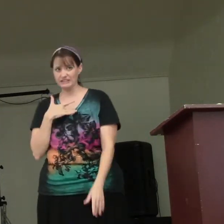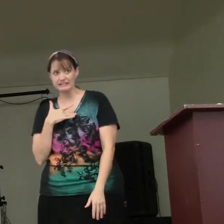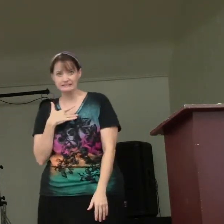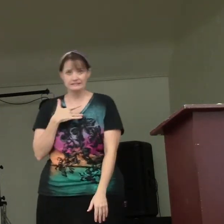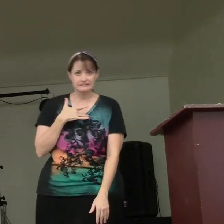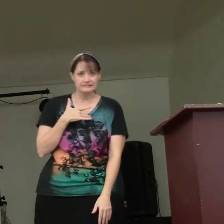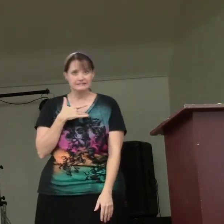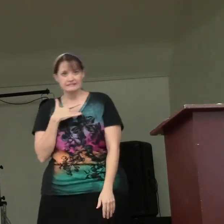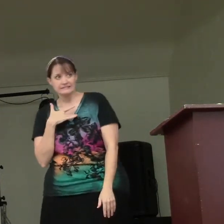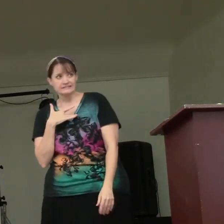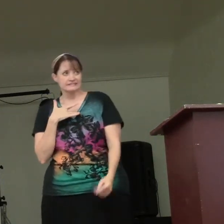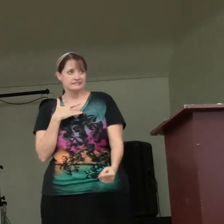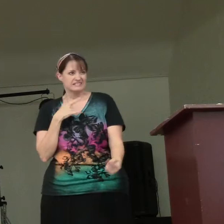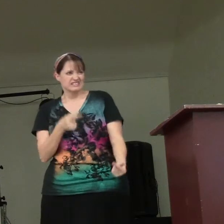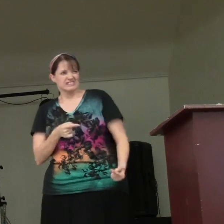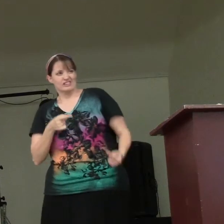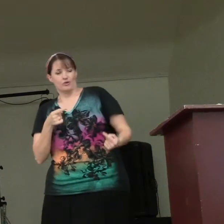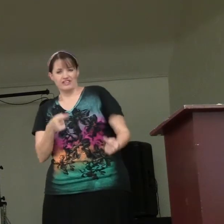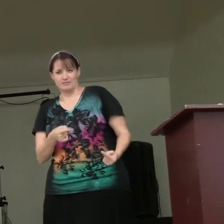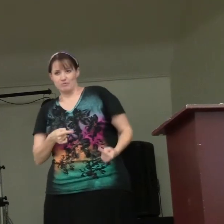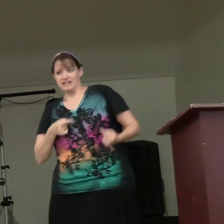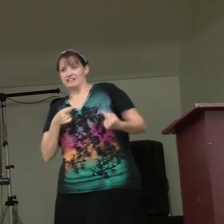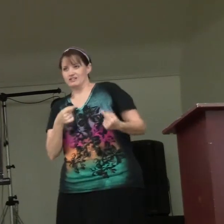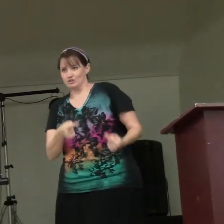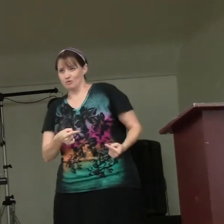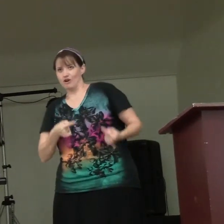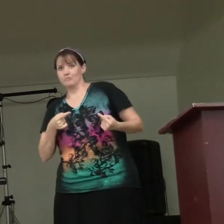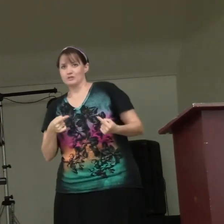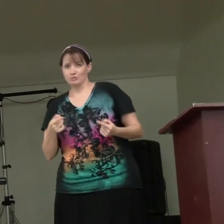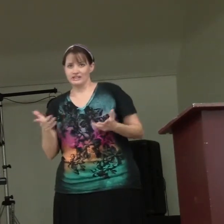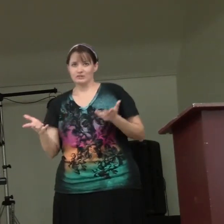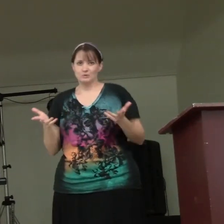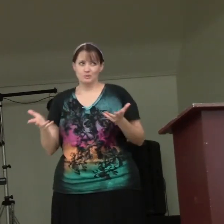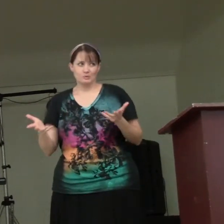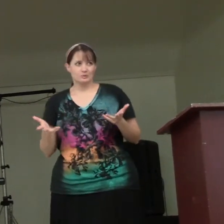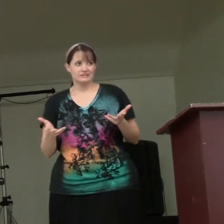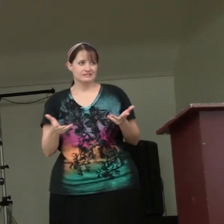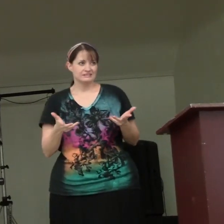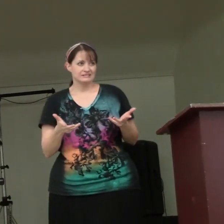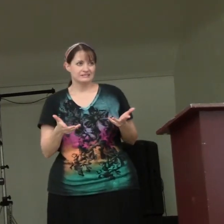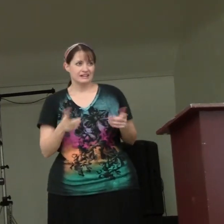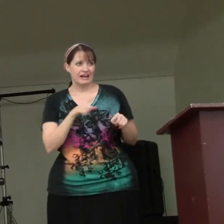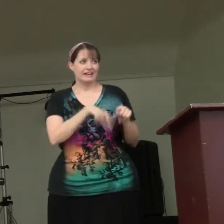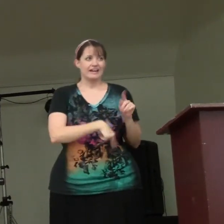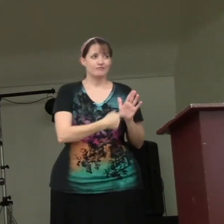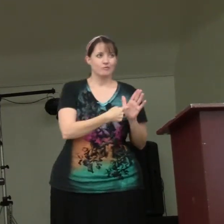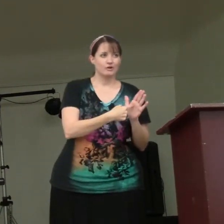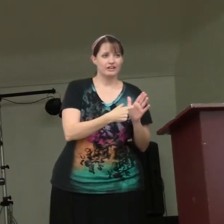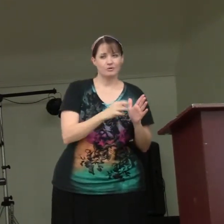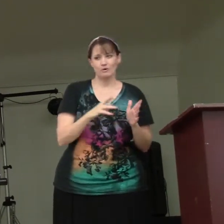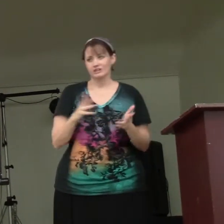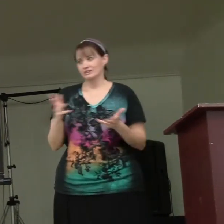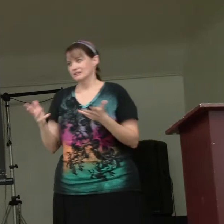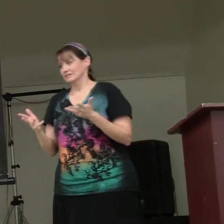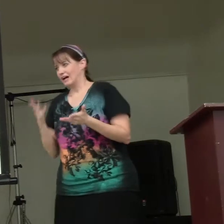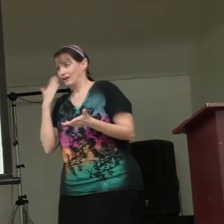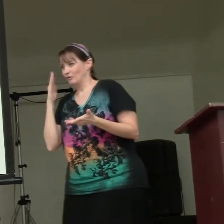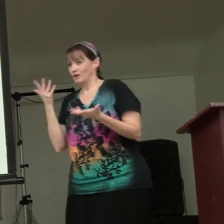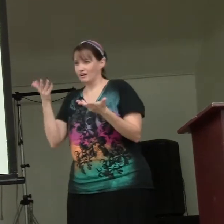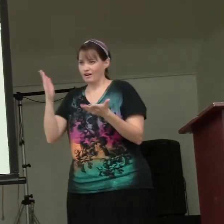like, or this big struggle between, oh, I can't afford it, or I don't know what God